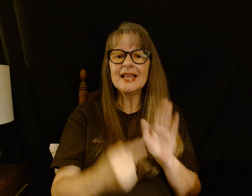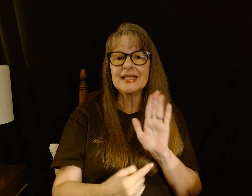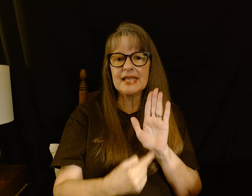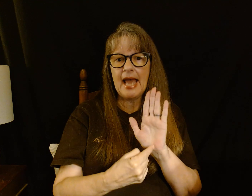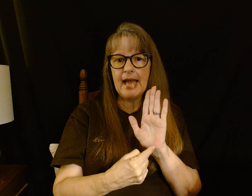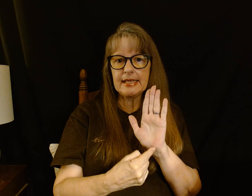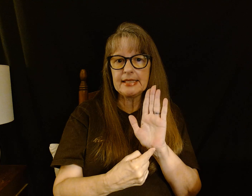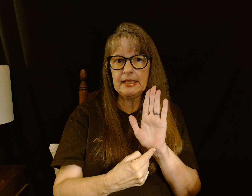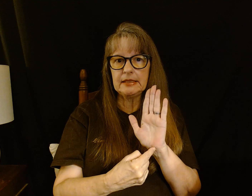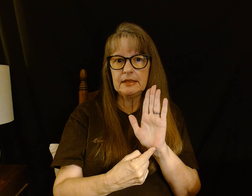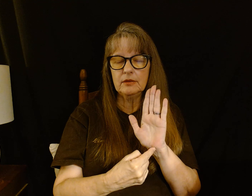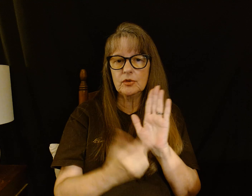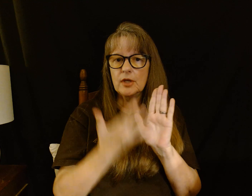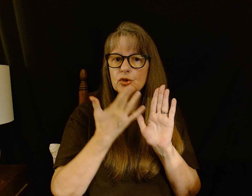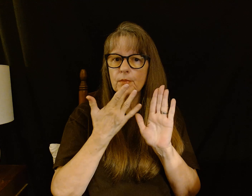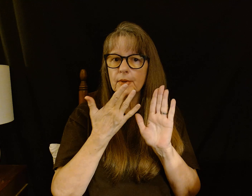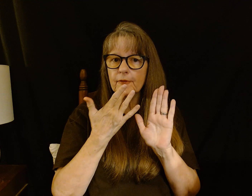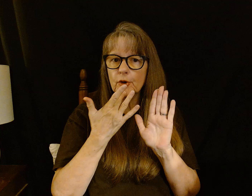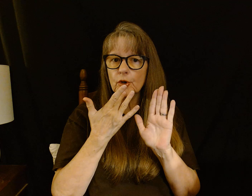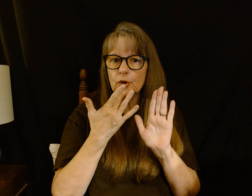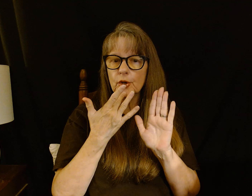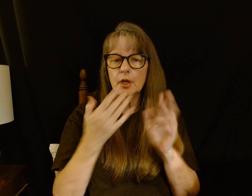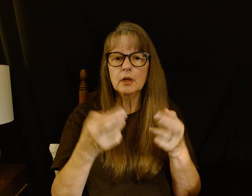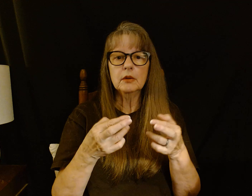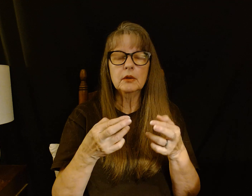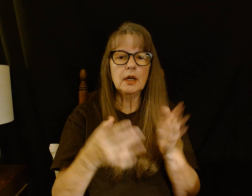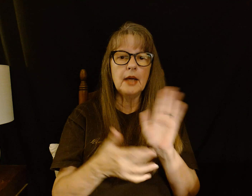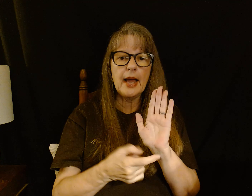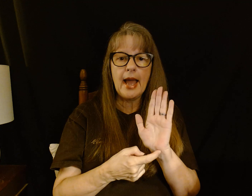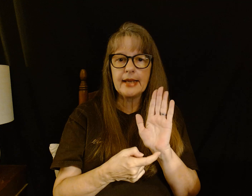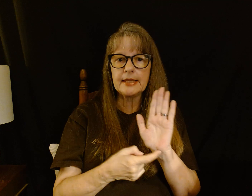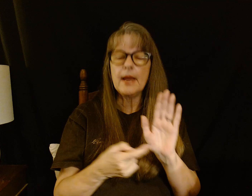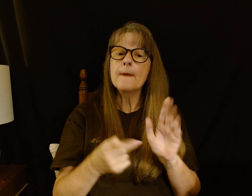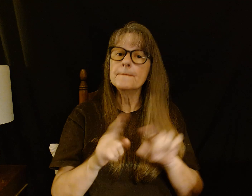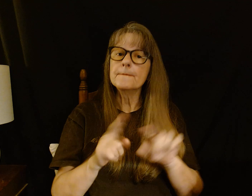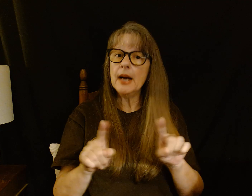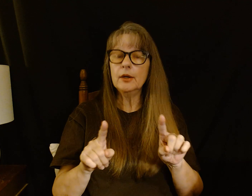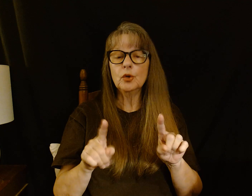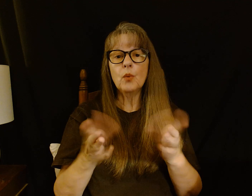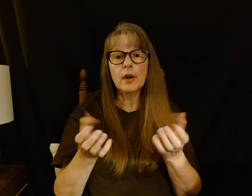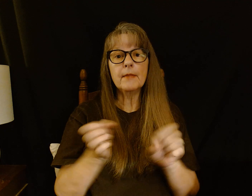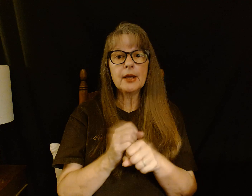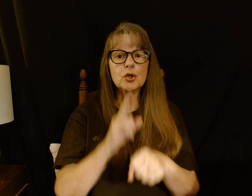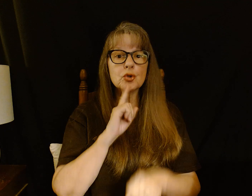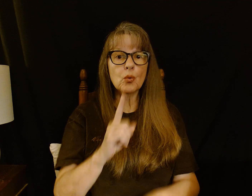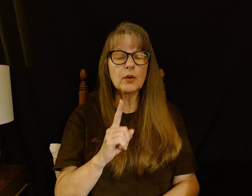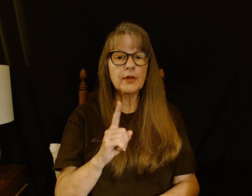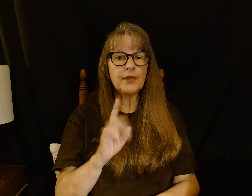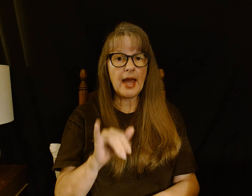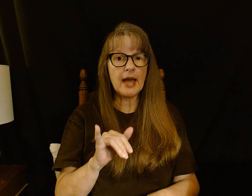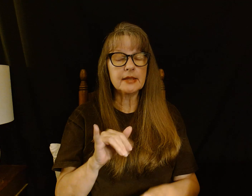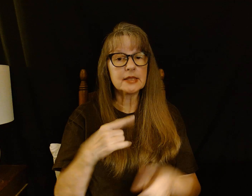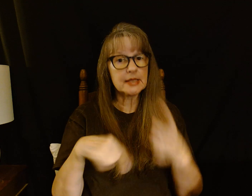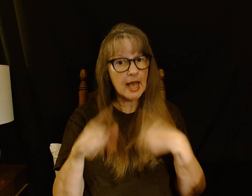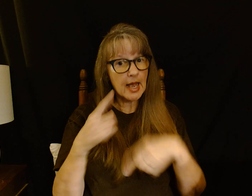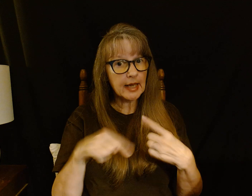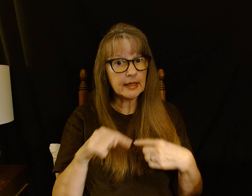an accent. So that's your preferred accent. But you want to make sure that that sign